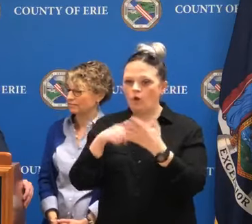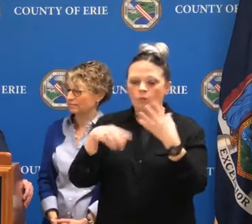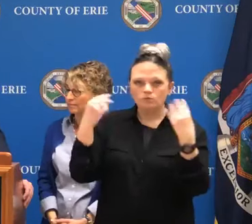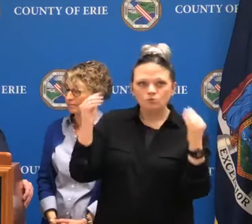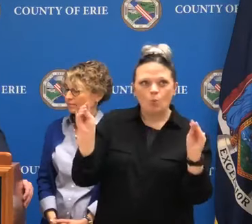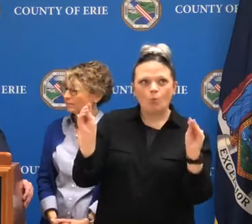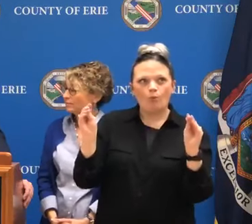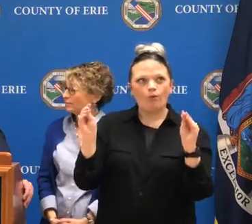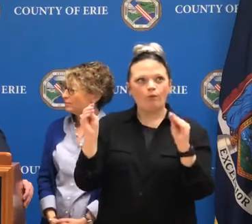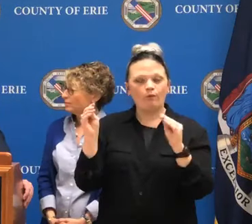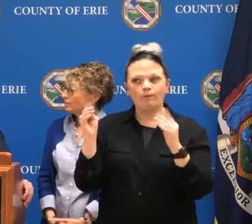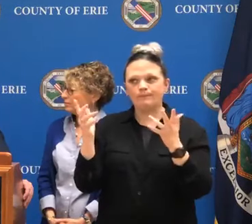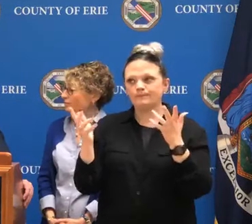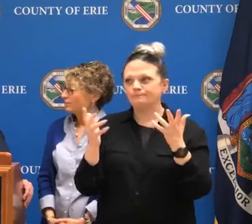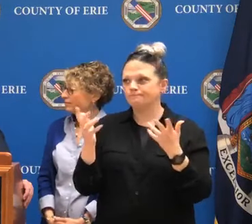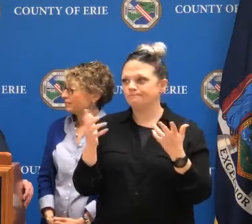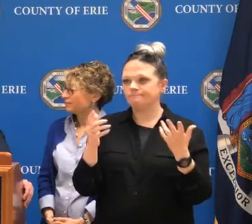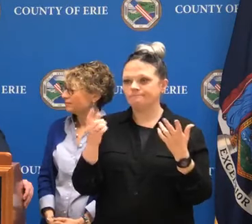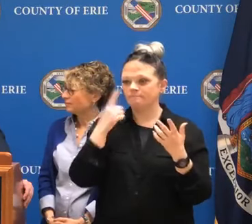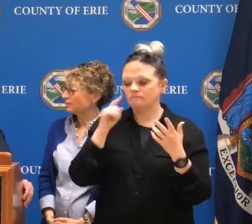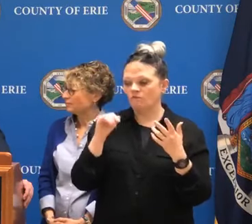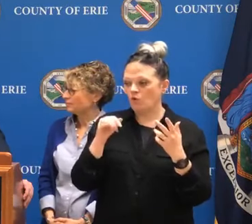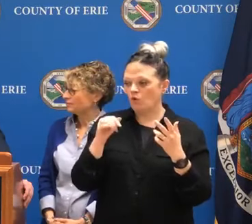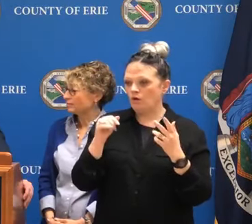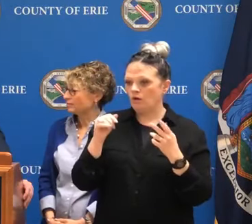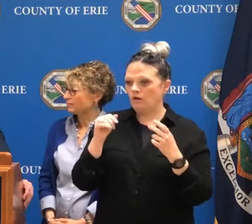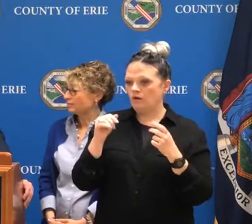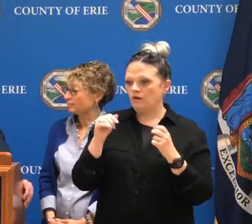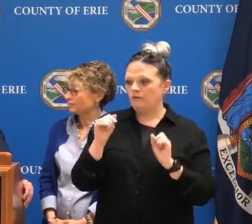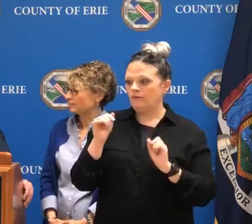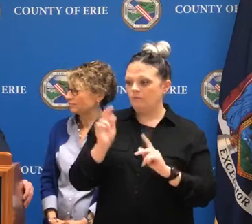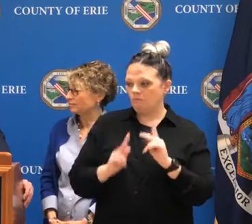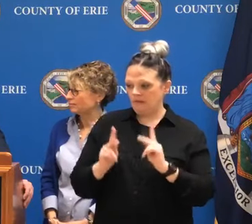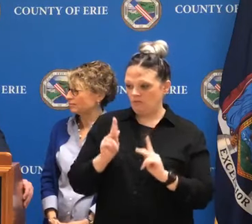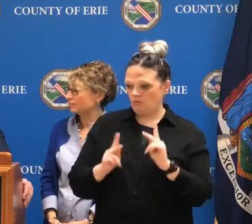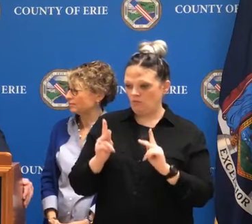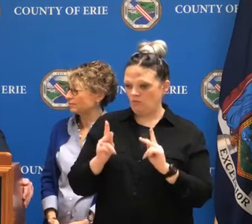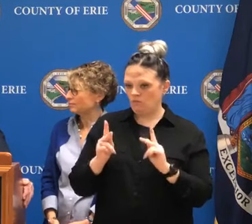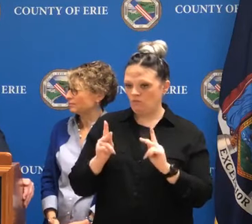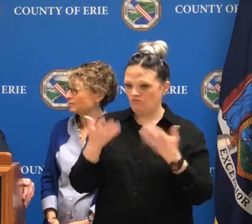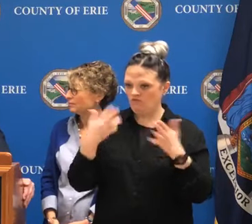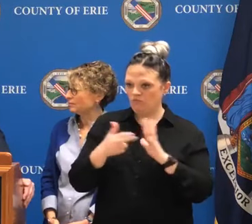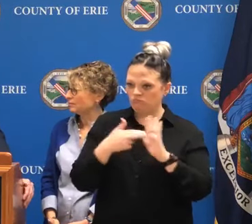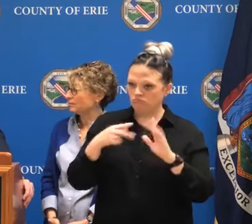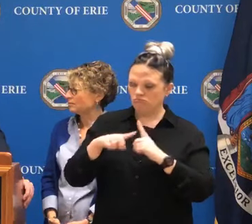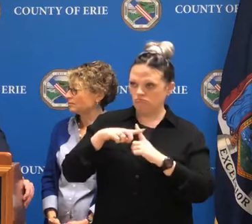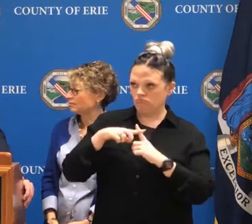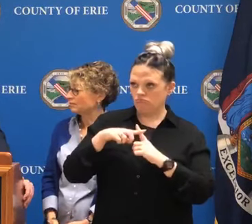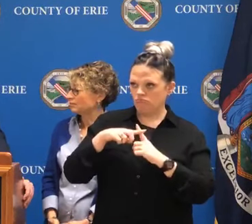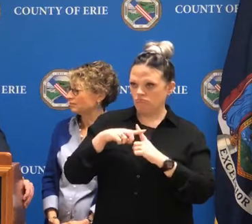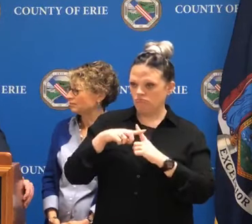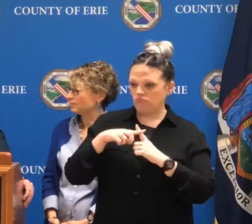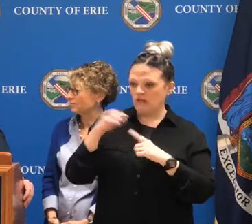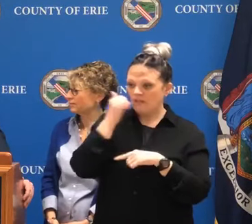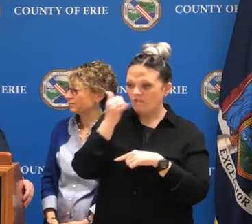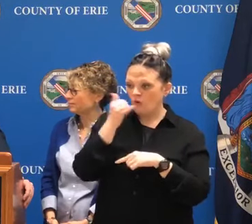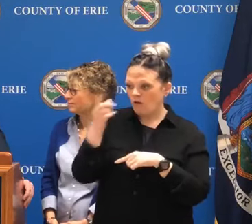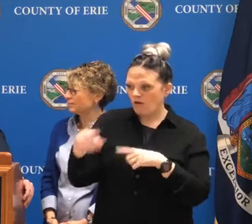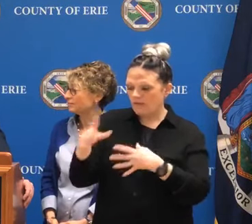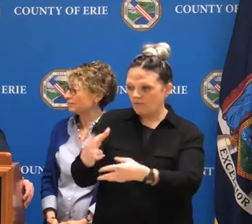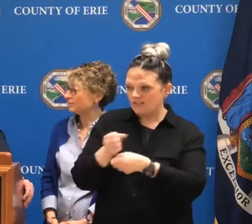store. For the individuals who've been declared positive and the calls they receive, for some of